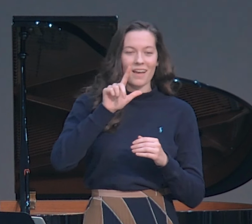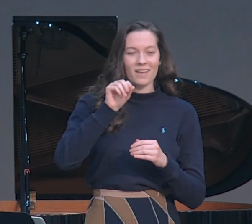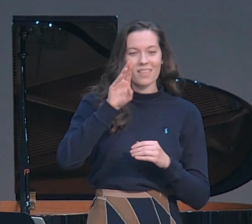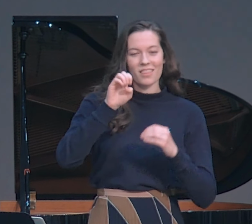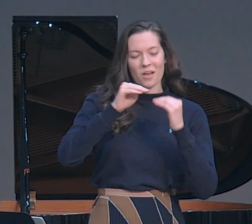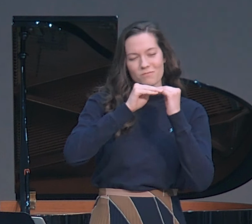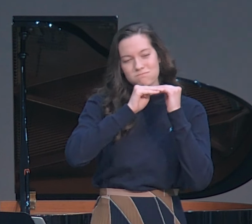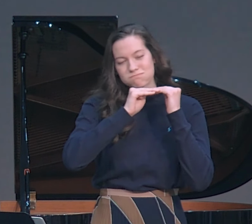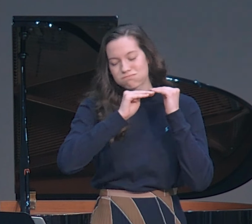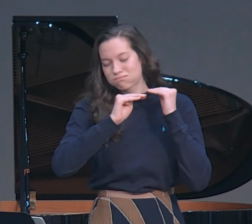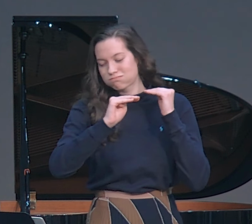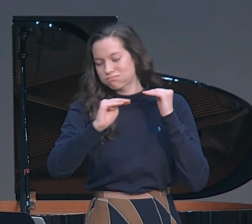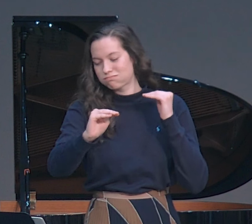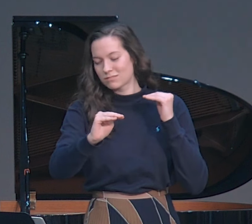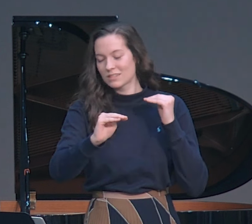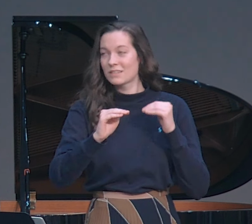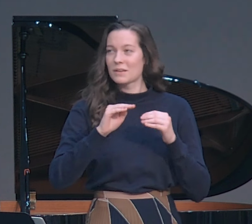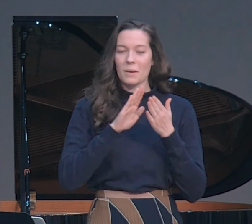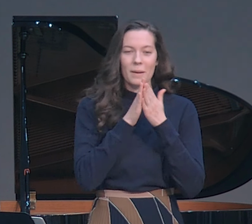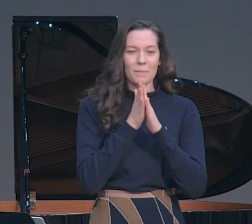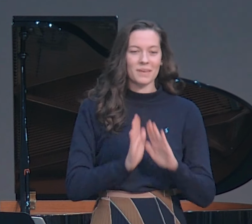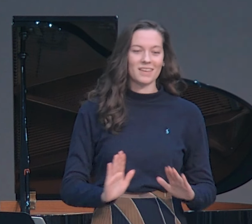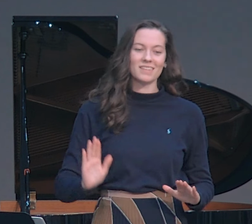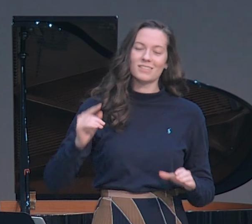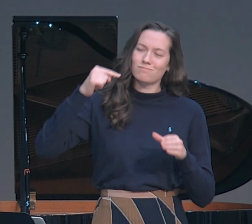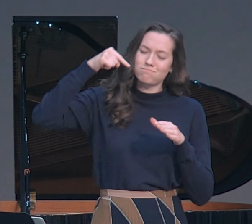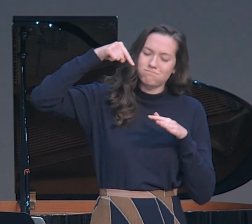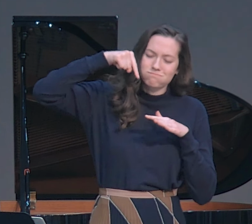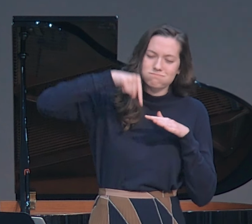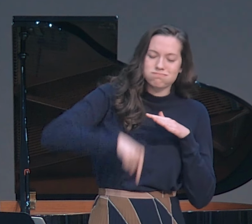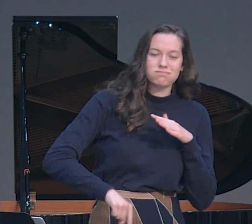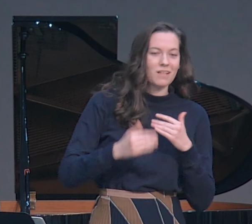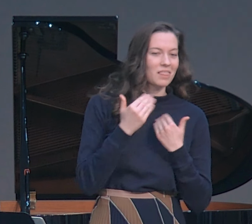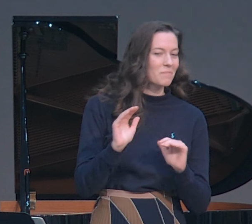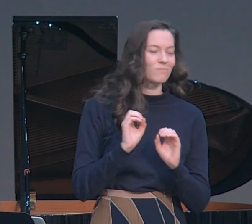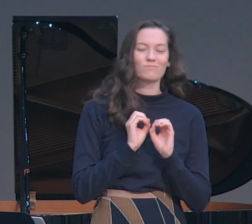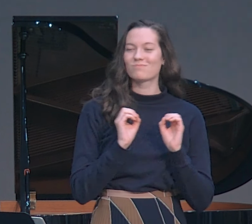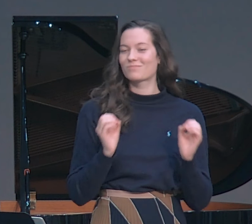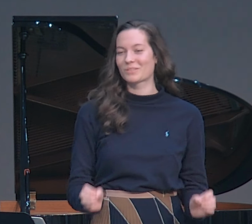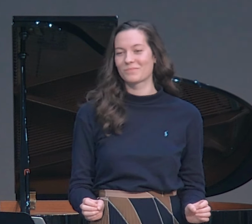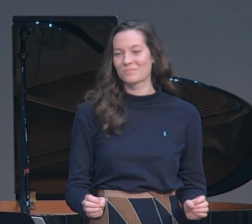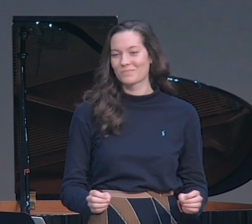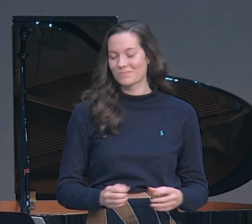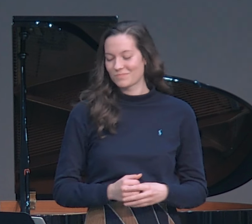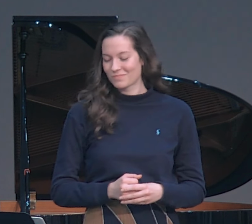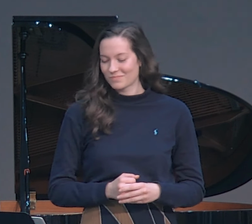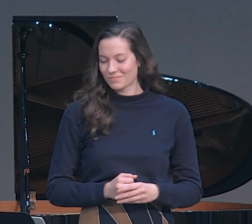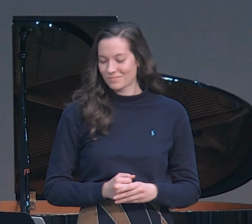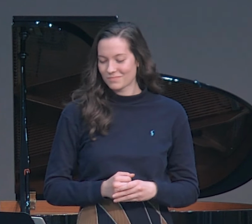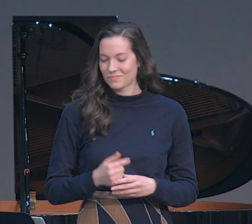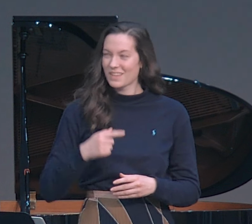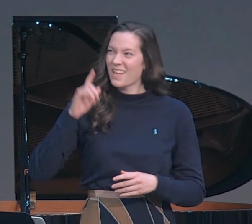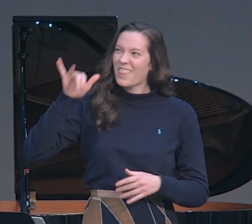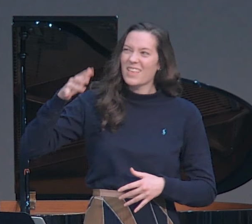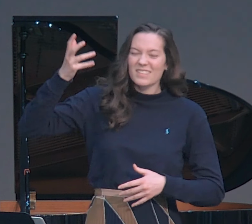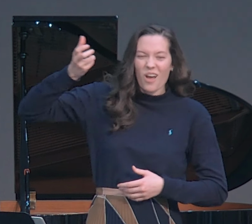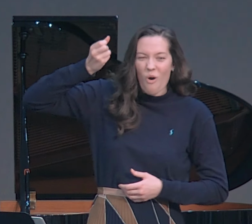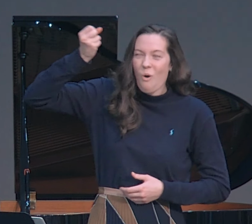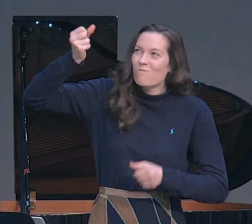steadfast love, my deep and boundless peace. To this I